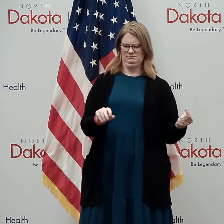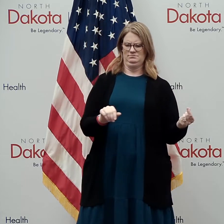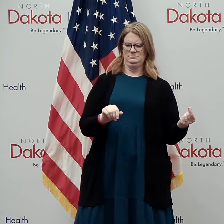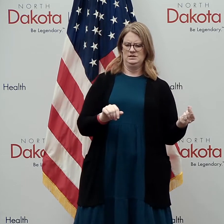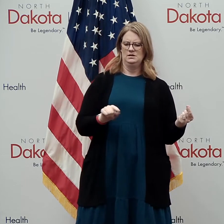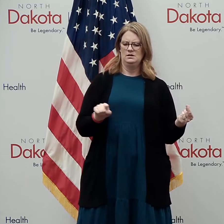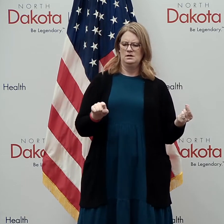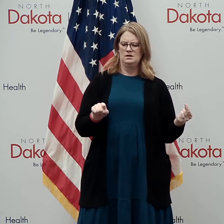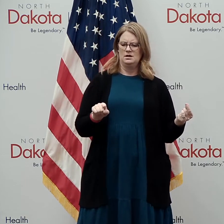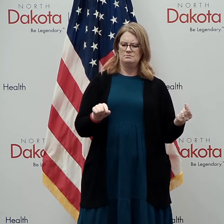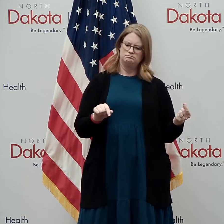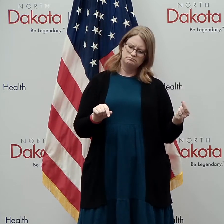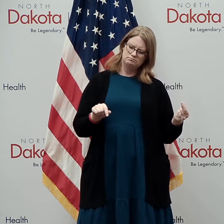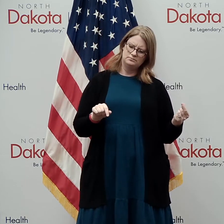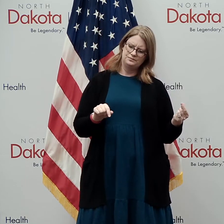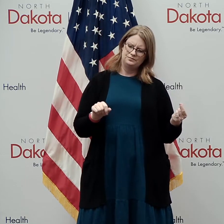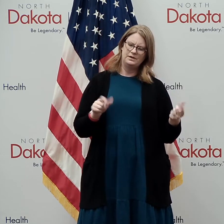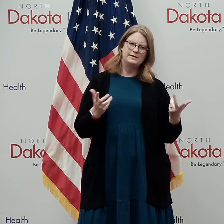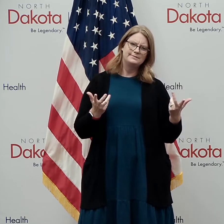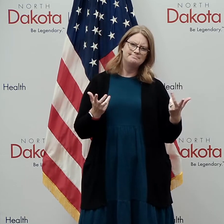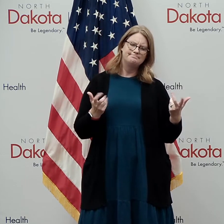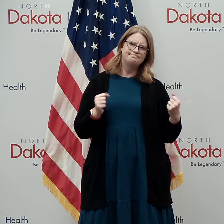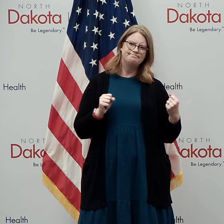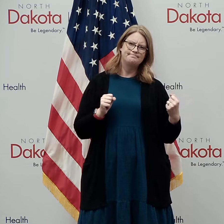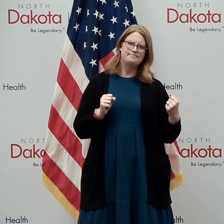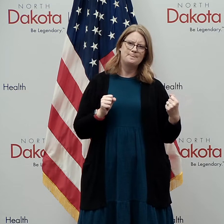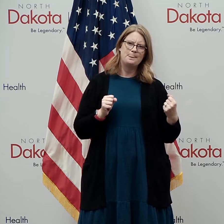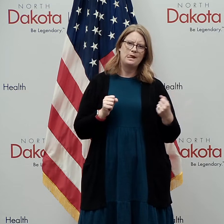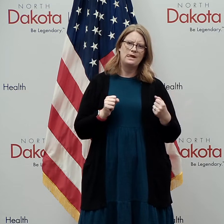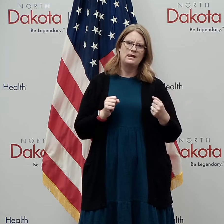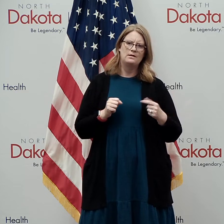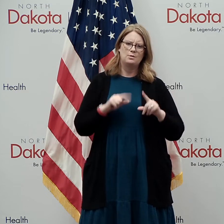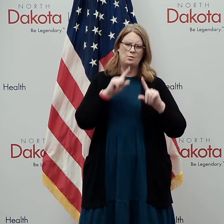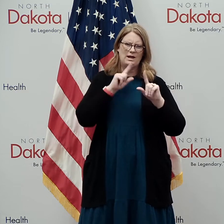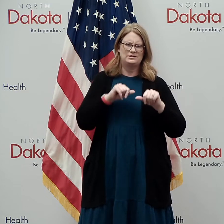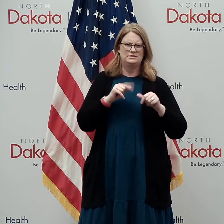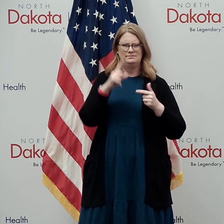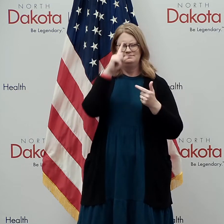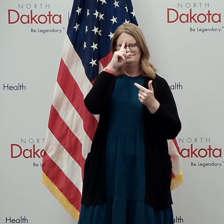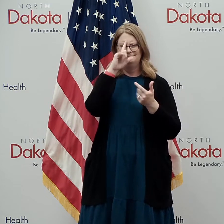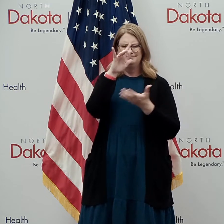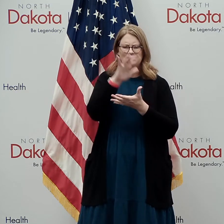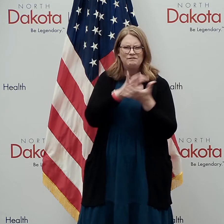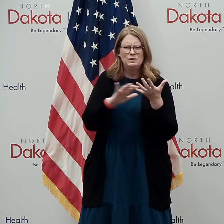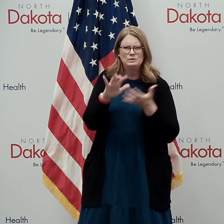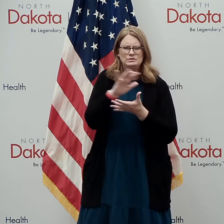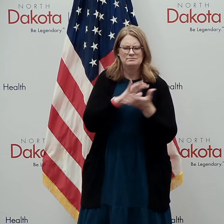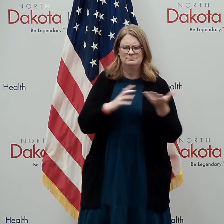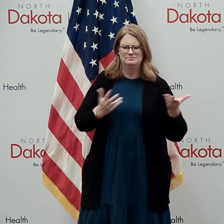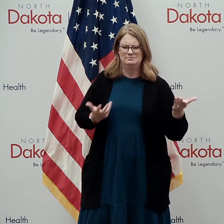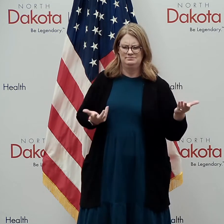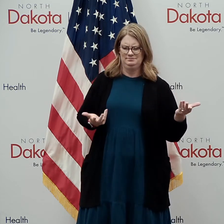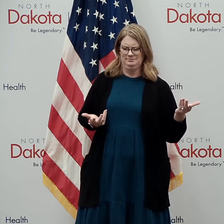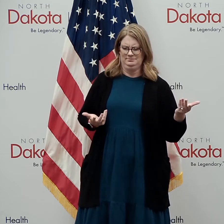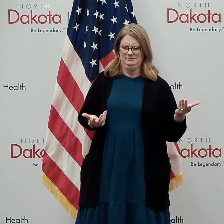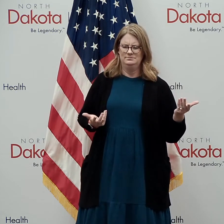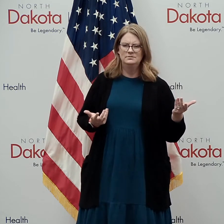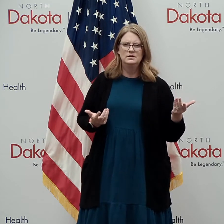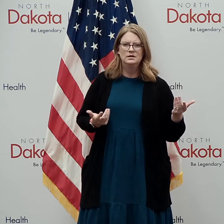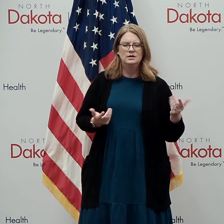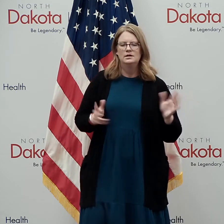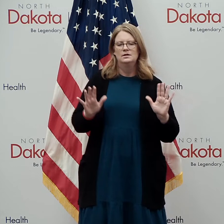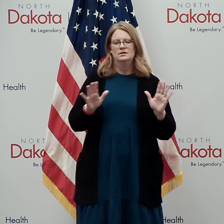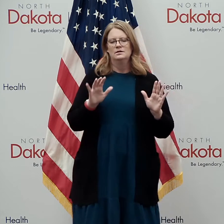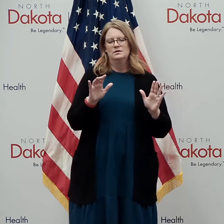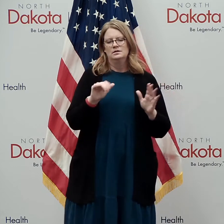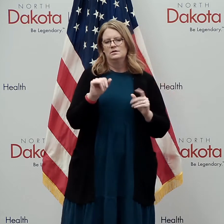seen from the medical community, which is a lot of a reaction of confusion, because if forget